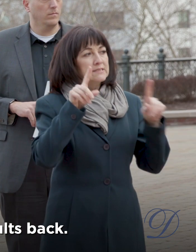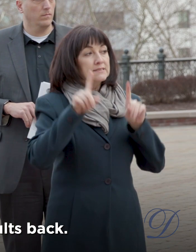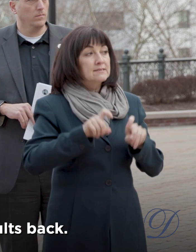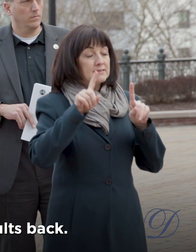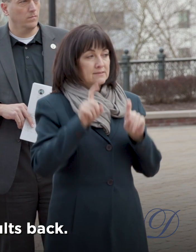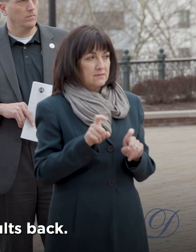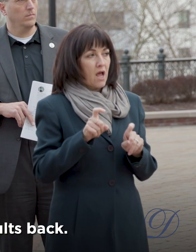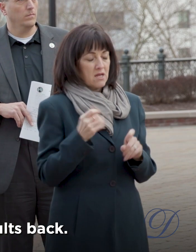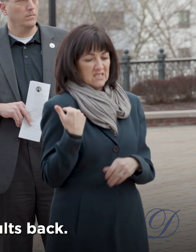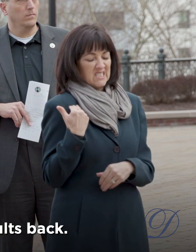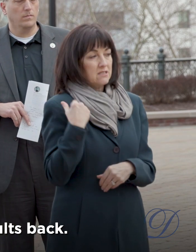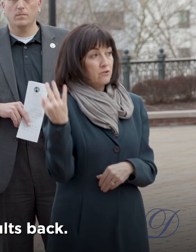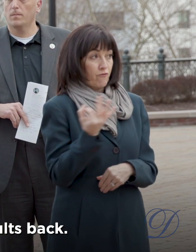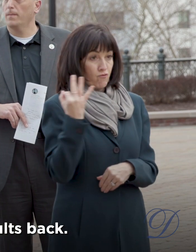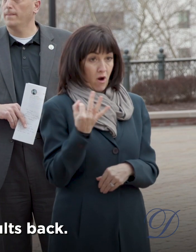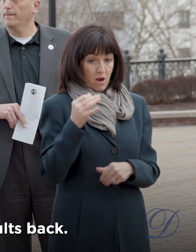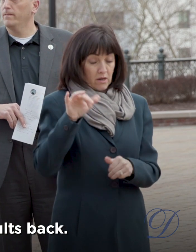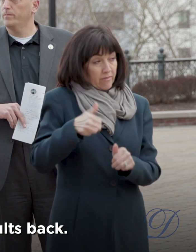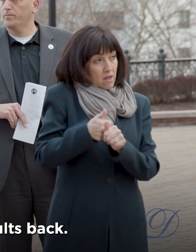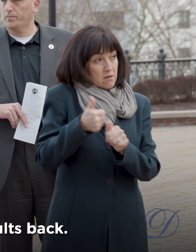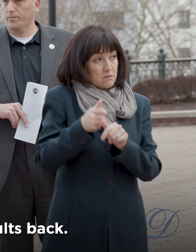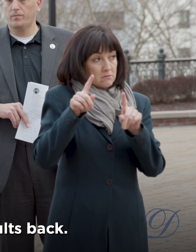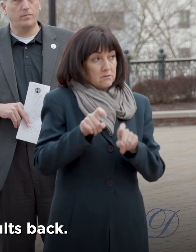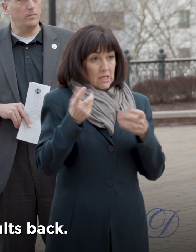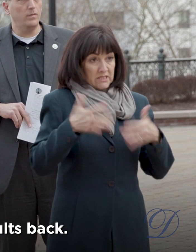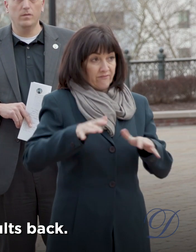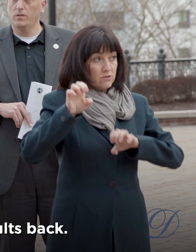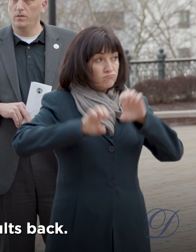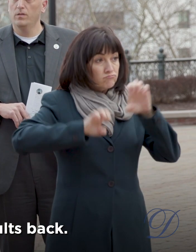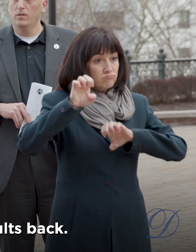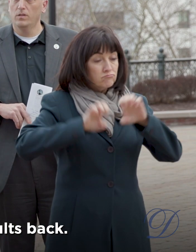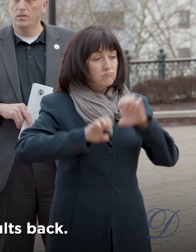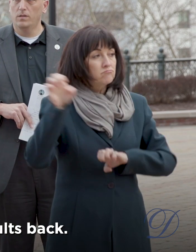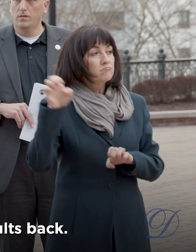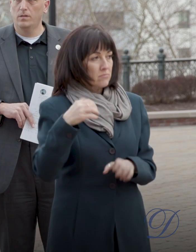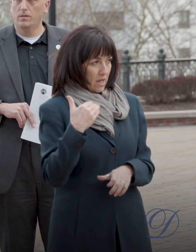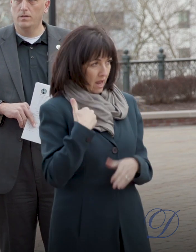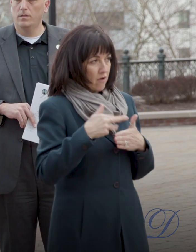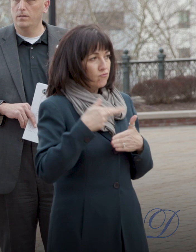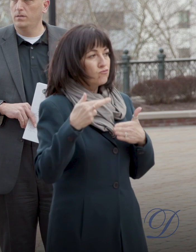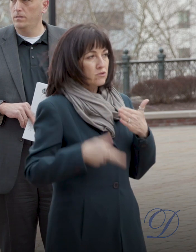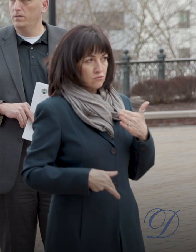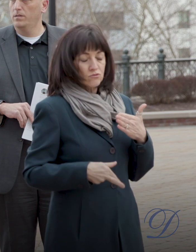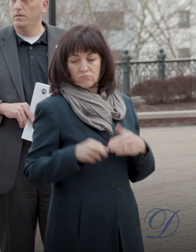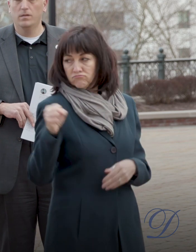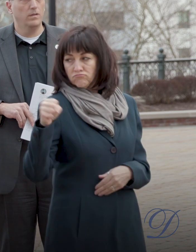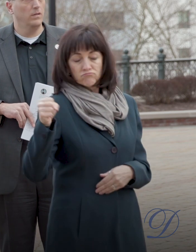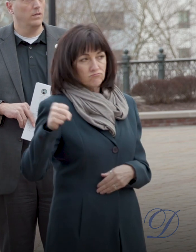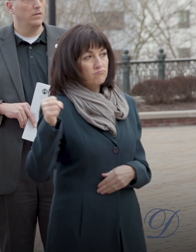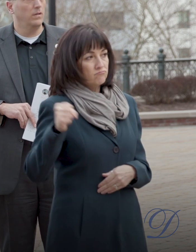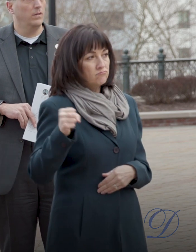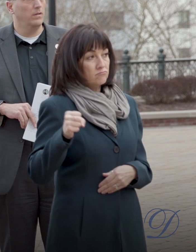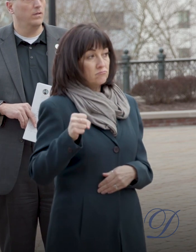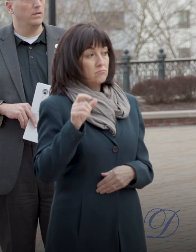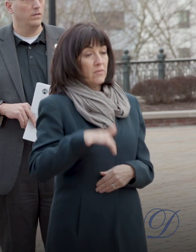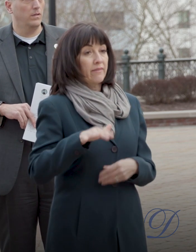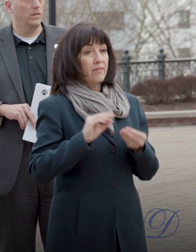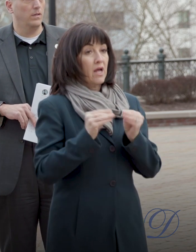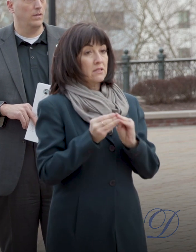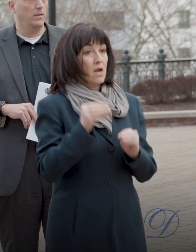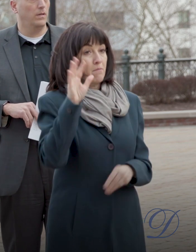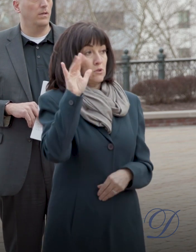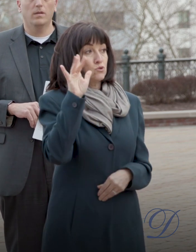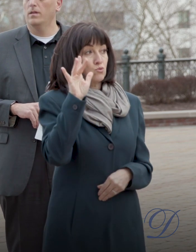those tests been evaluated? And We've got those results back, yes, and I think so the 25 incorporates